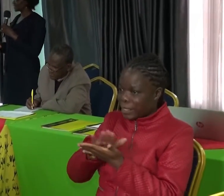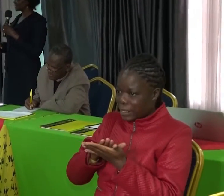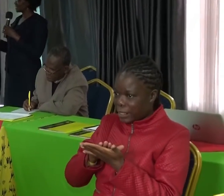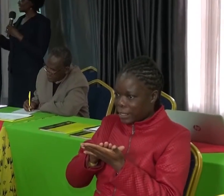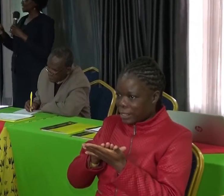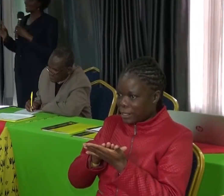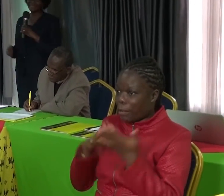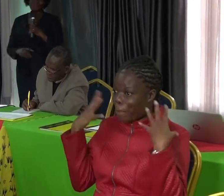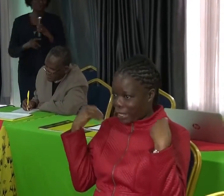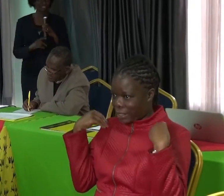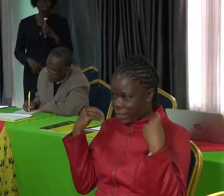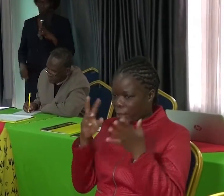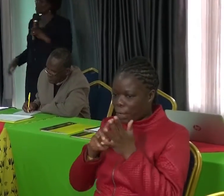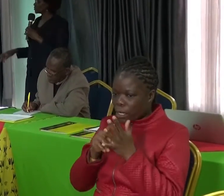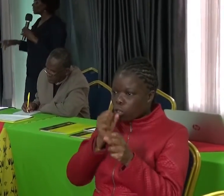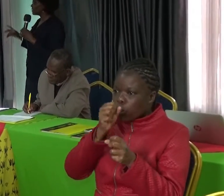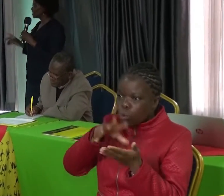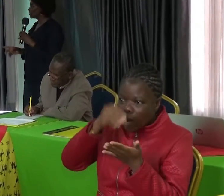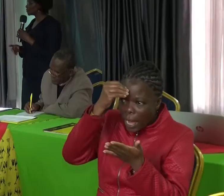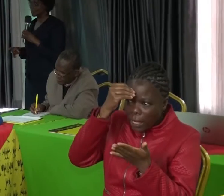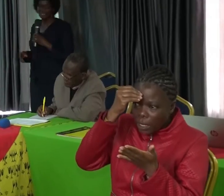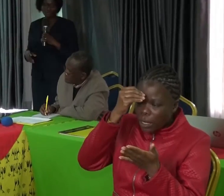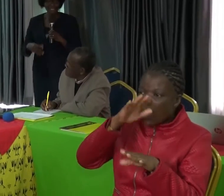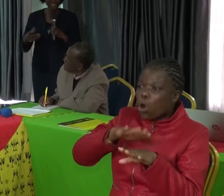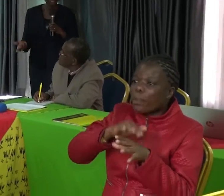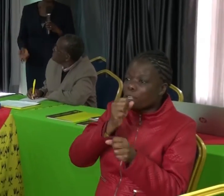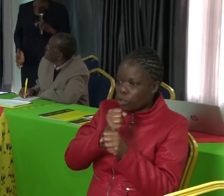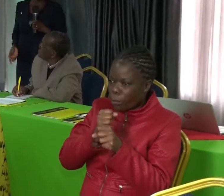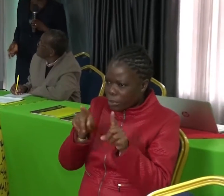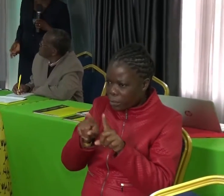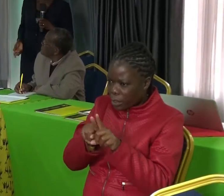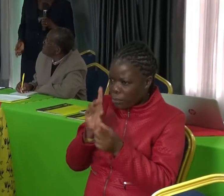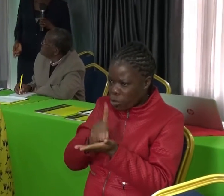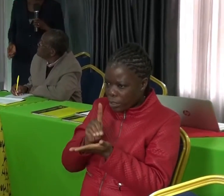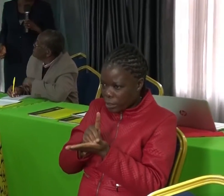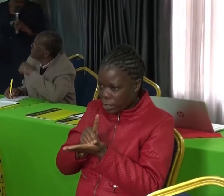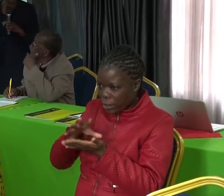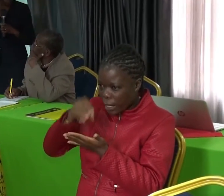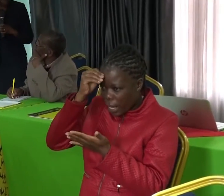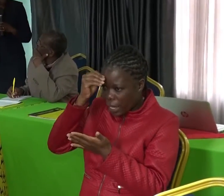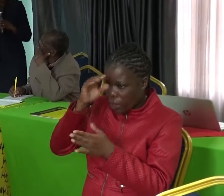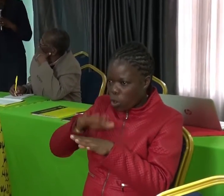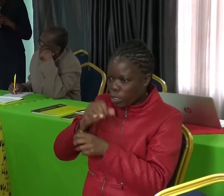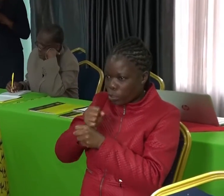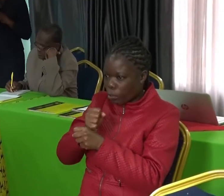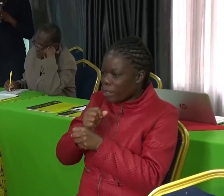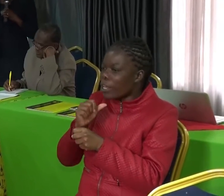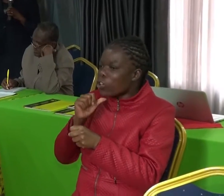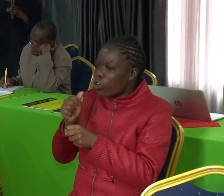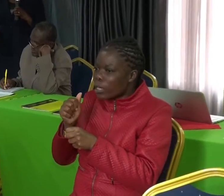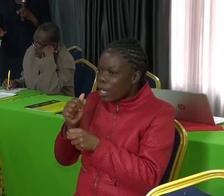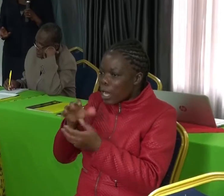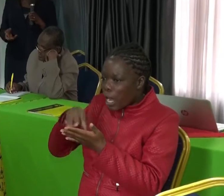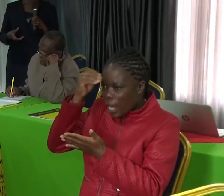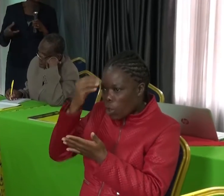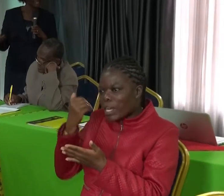recognized as learning on the job. The way doctors learn on the job. I hope they don't learn on patients. And